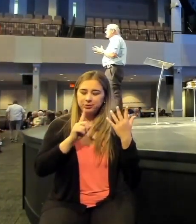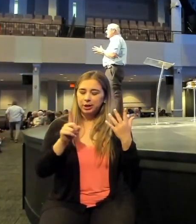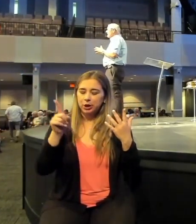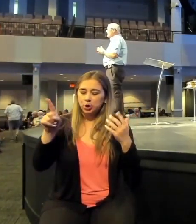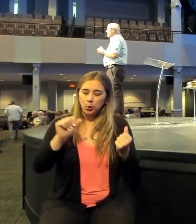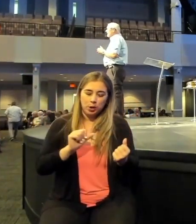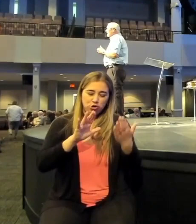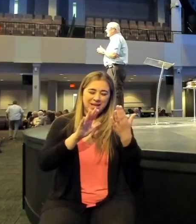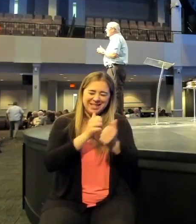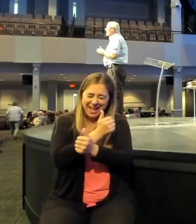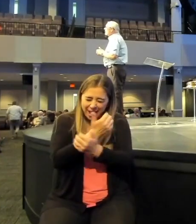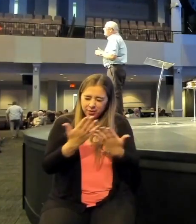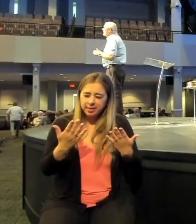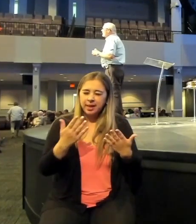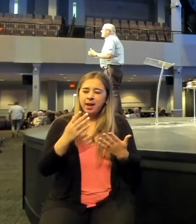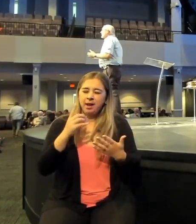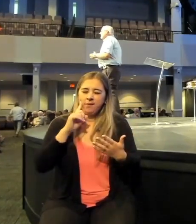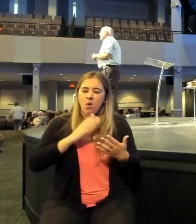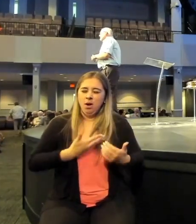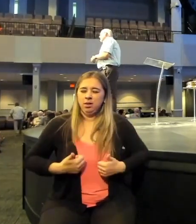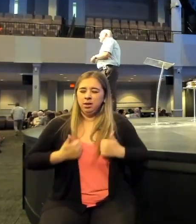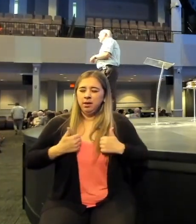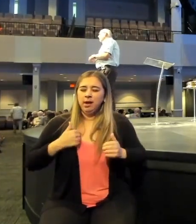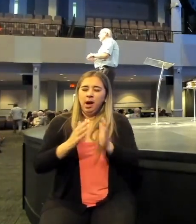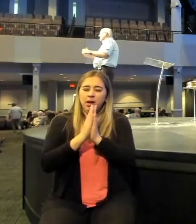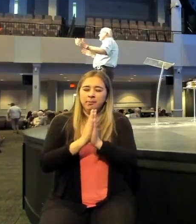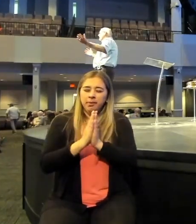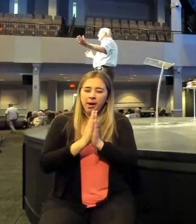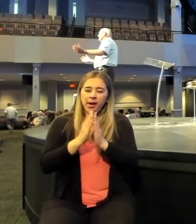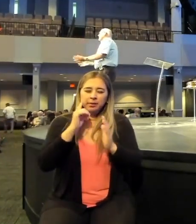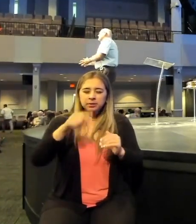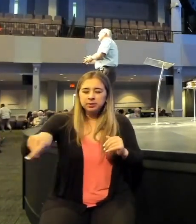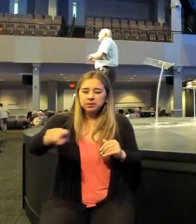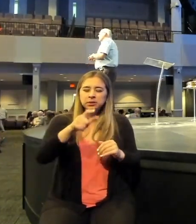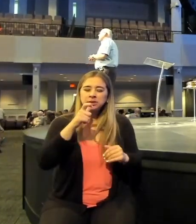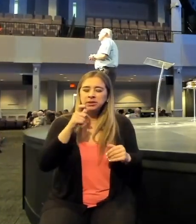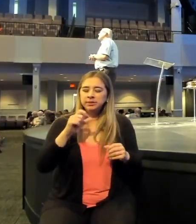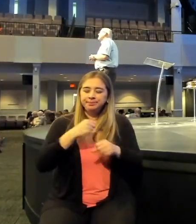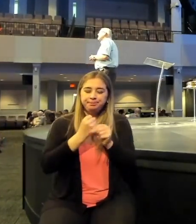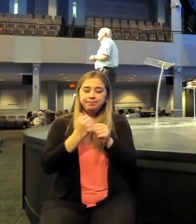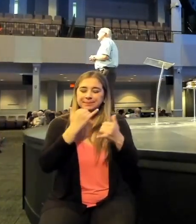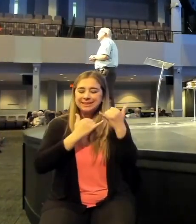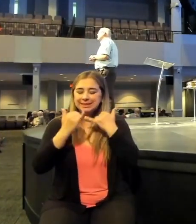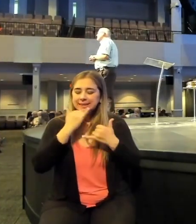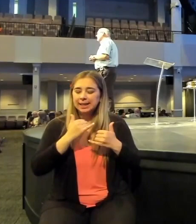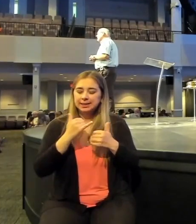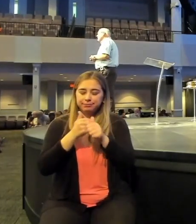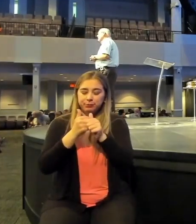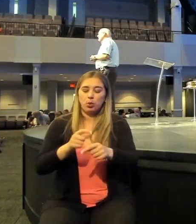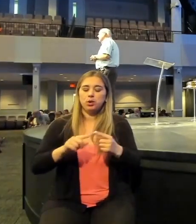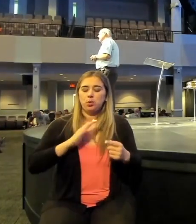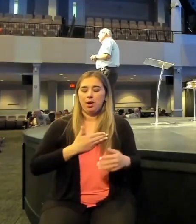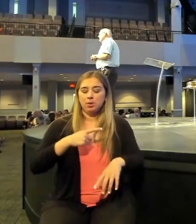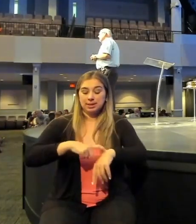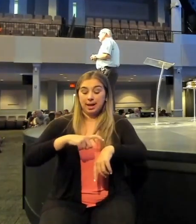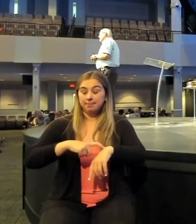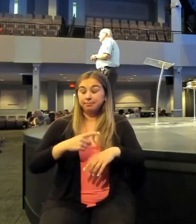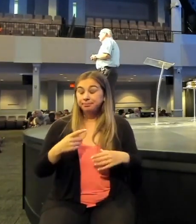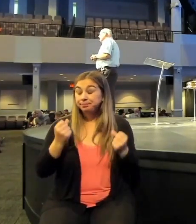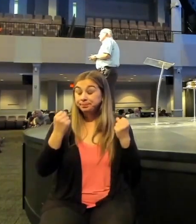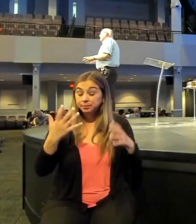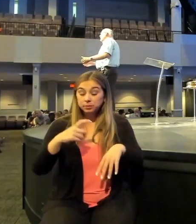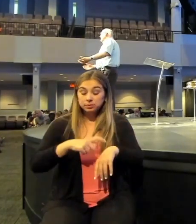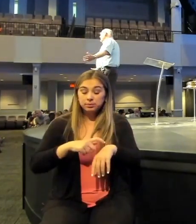don't address. And Lord, I pray for each one of us. Lord, we've all messed up when it comes to the way we use our time. So often